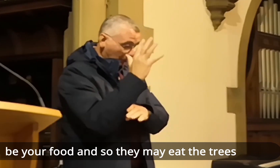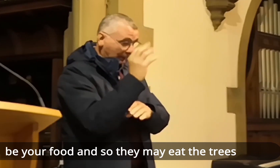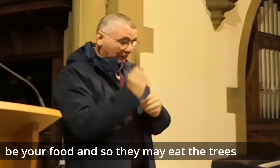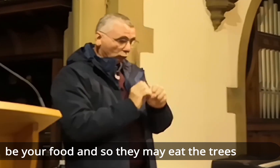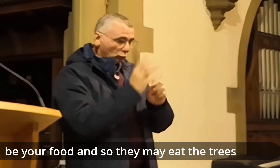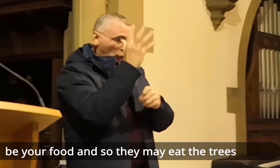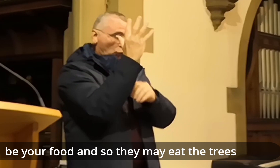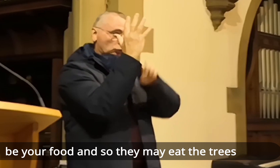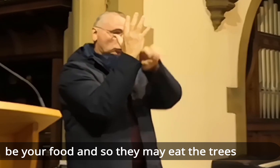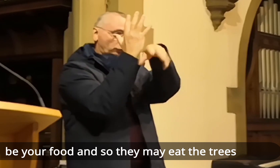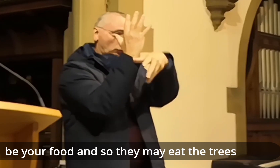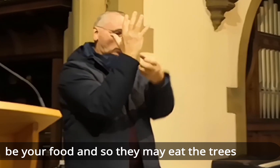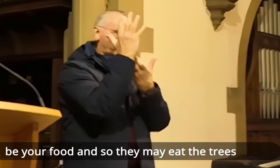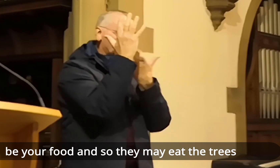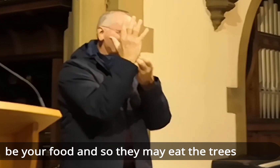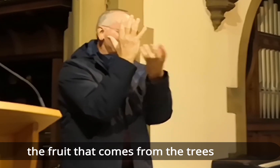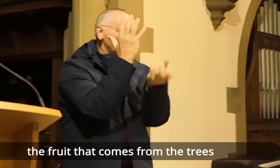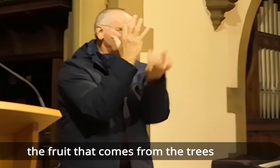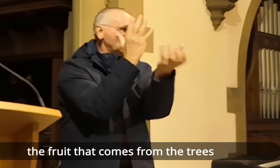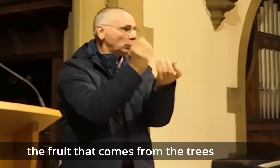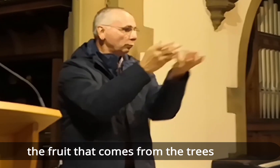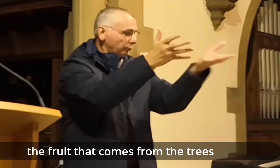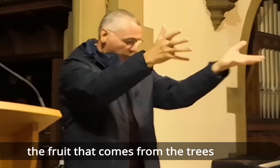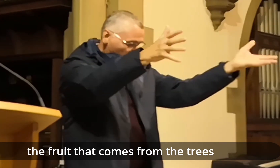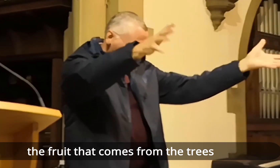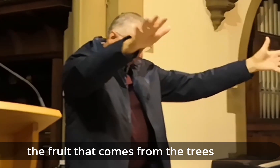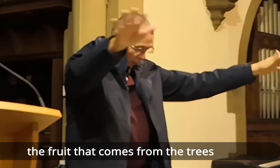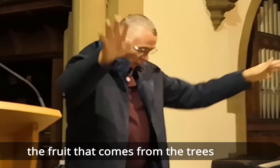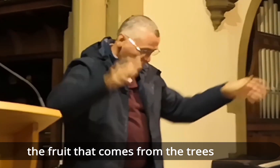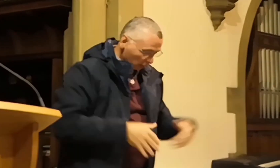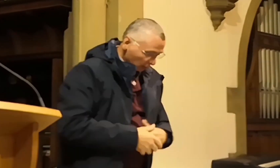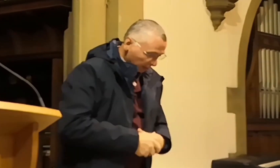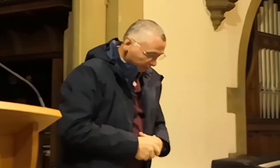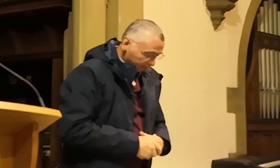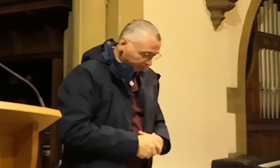so that they may eat the trees, the fruit that comes from the trees,